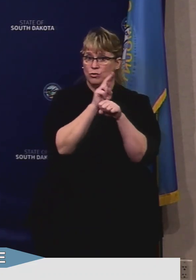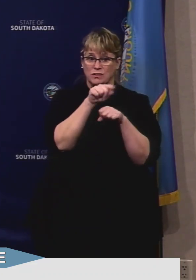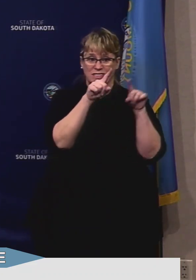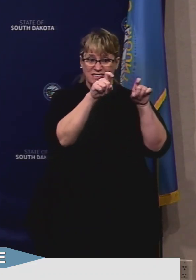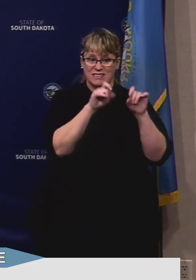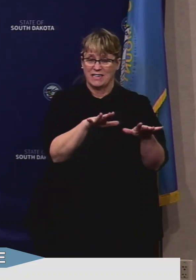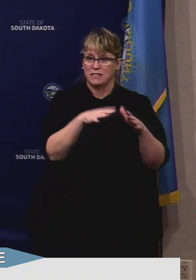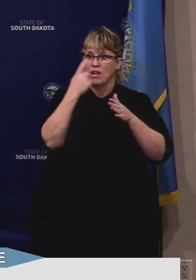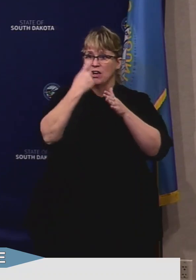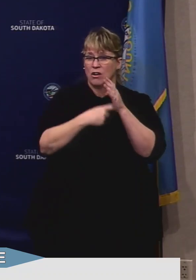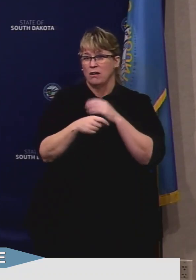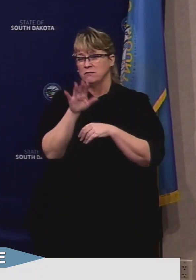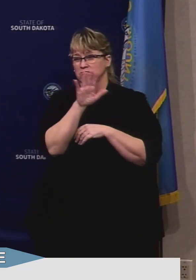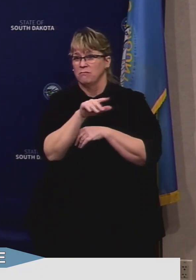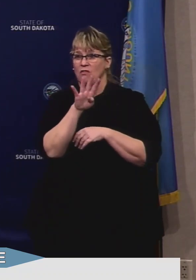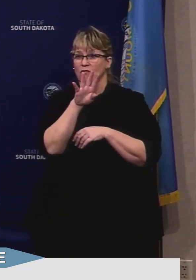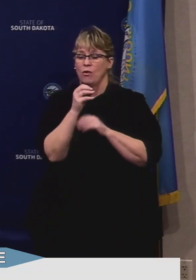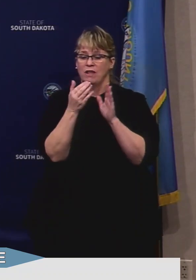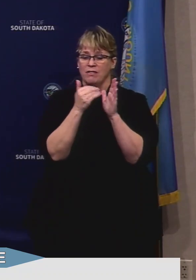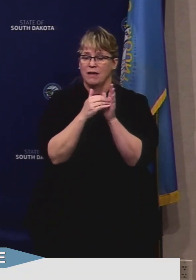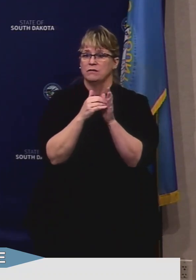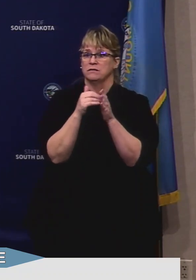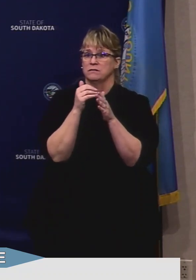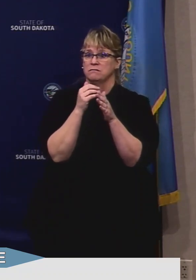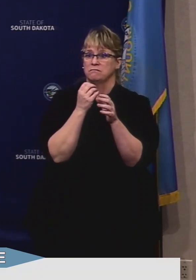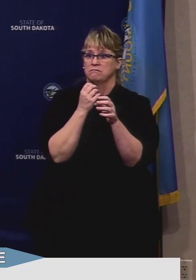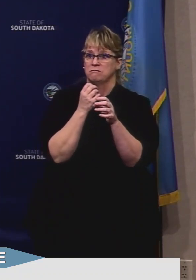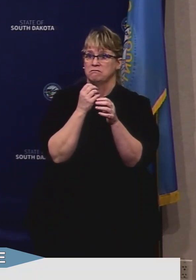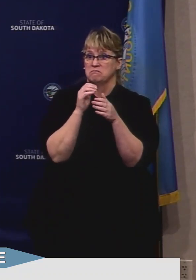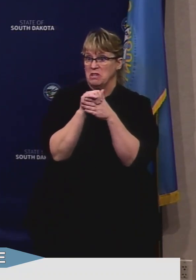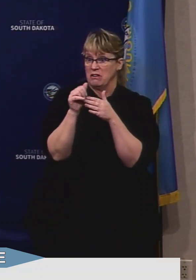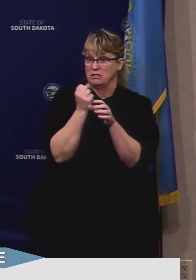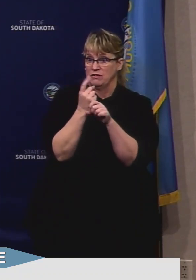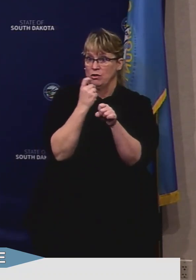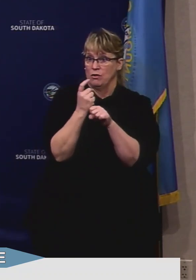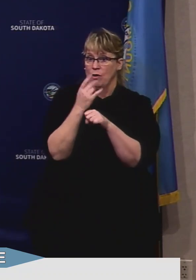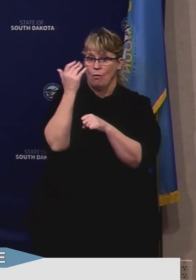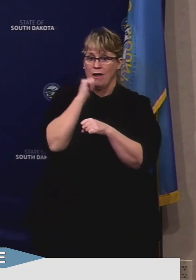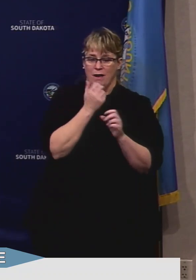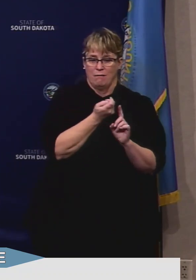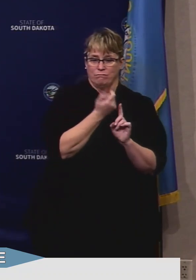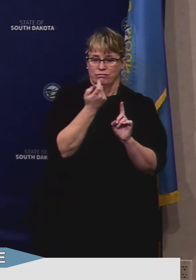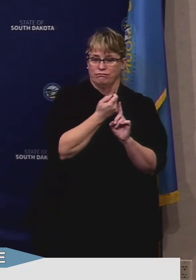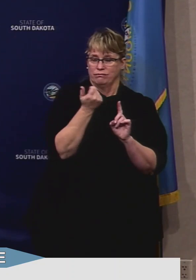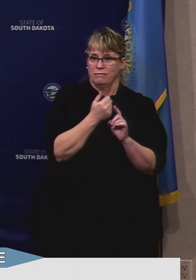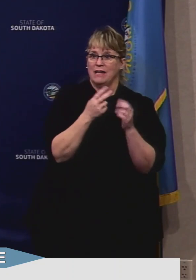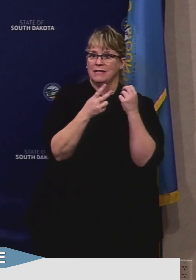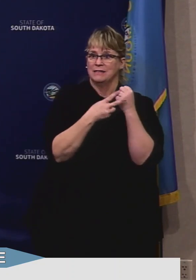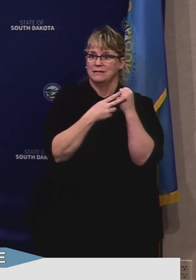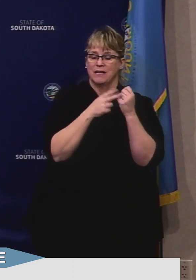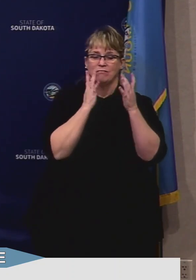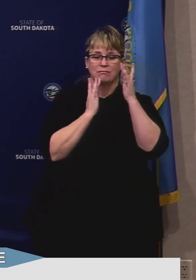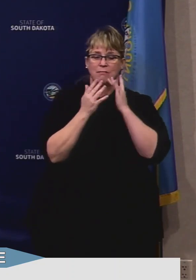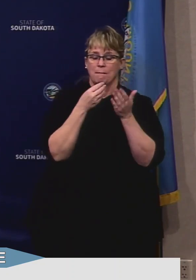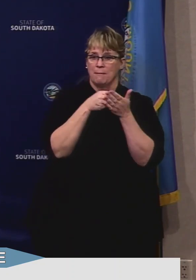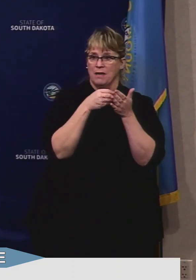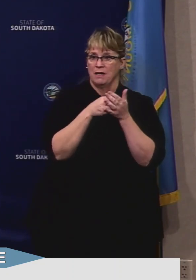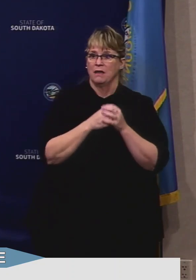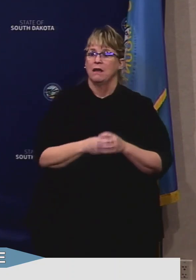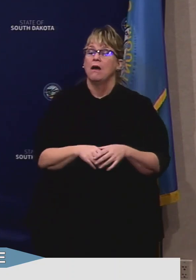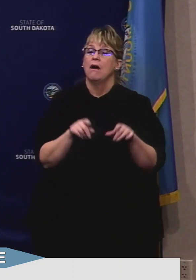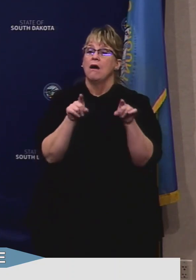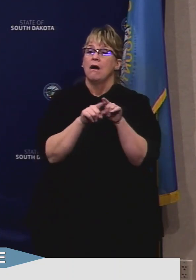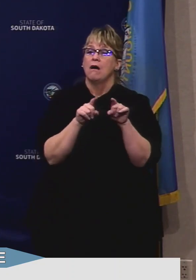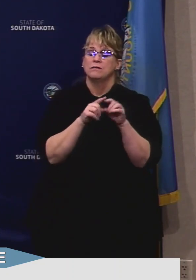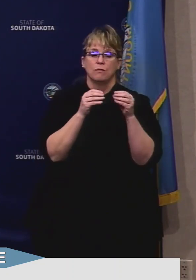test that costs us around $40,000 a year, then why not eliminate it and save the taxpayers those dollars? It also